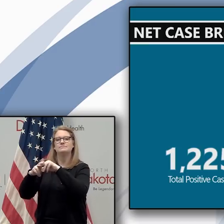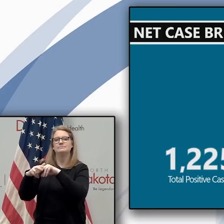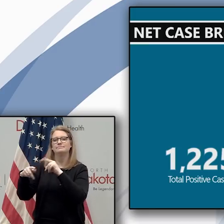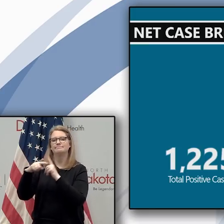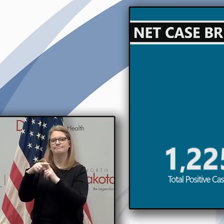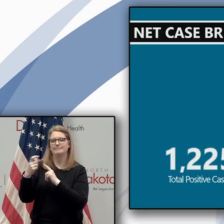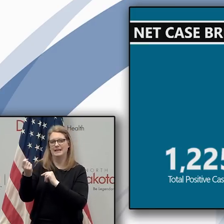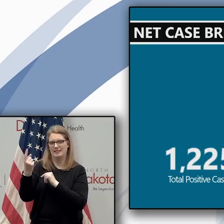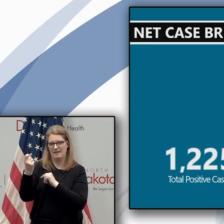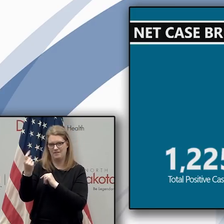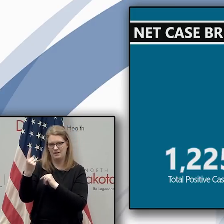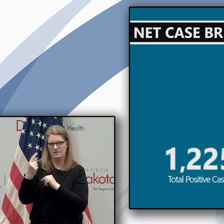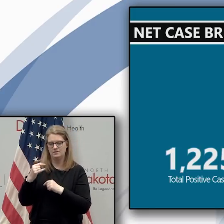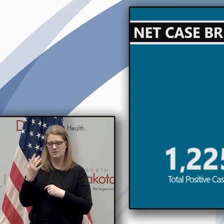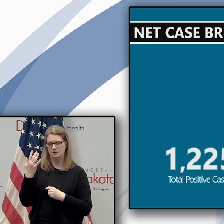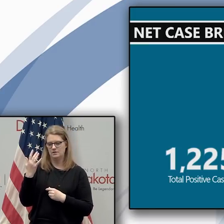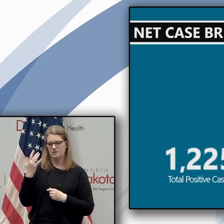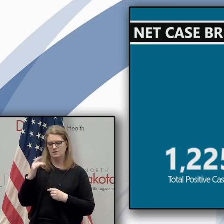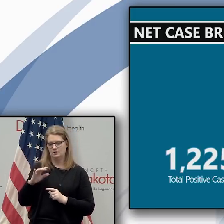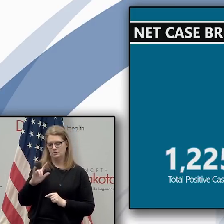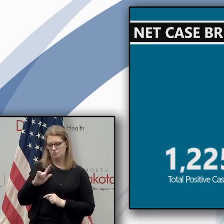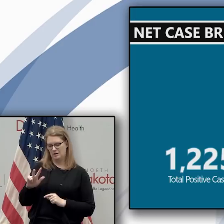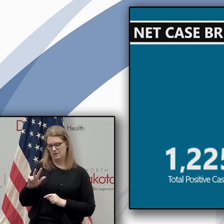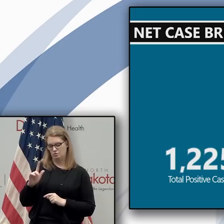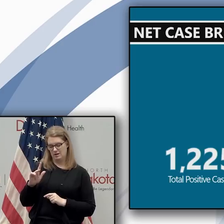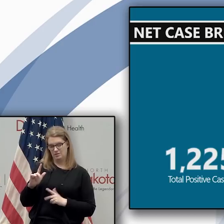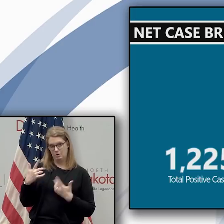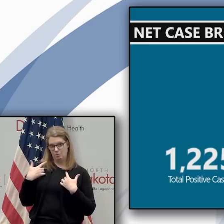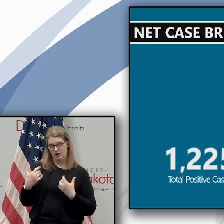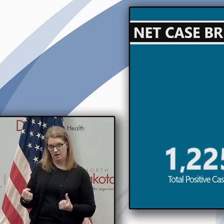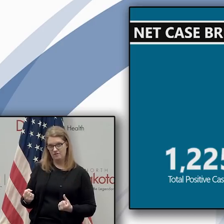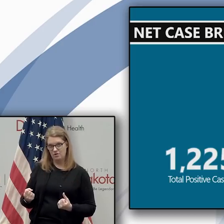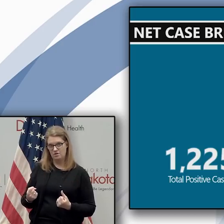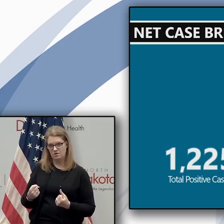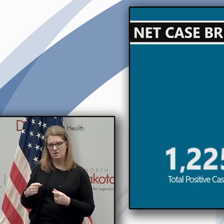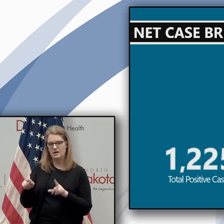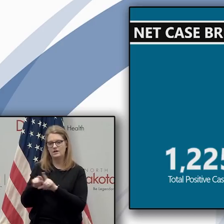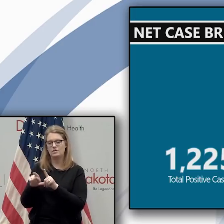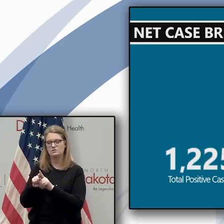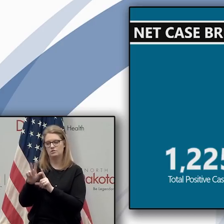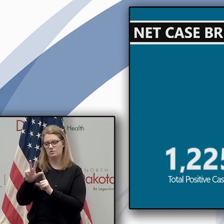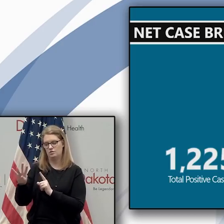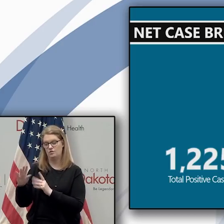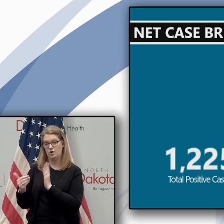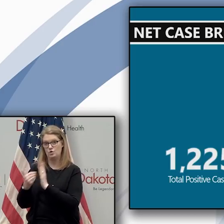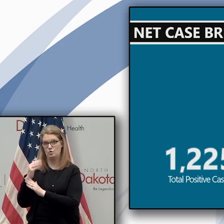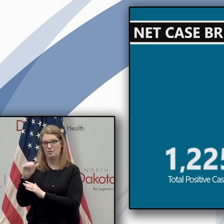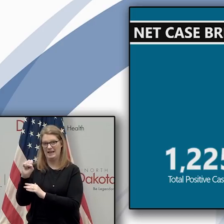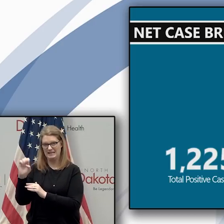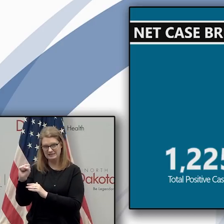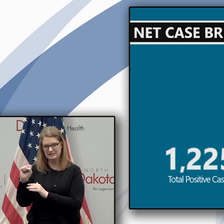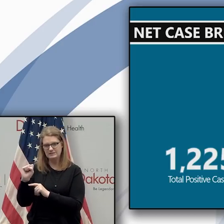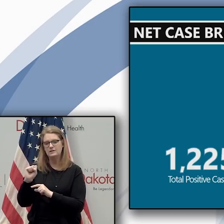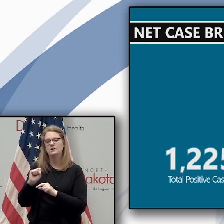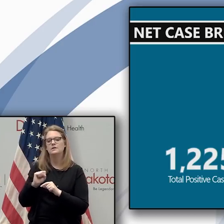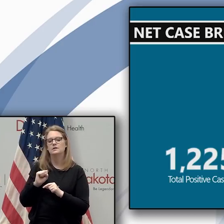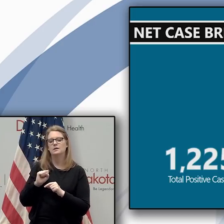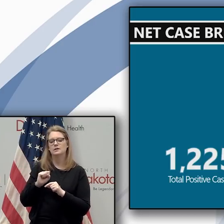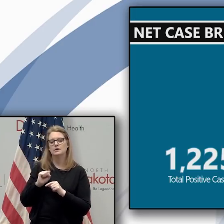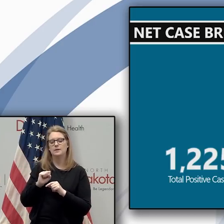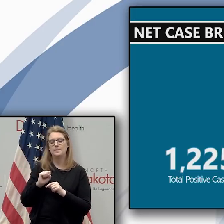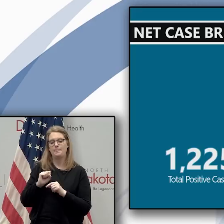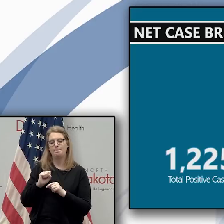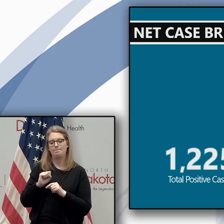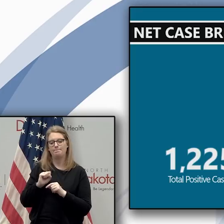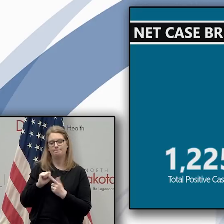yesterday because we had 23 recovered that went along with the 34 new cases that we reported today. So